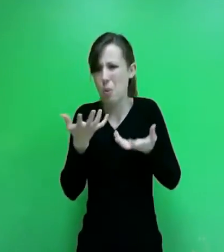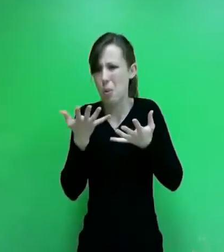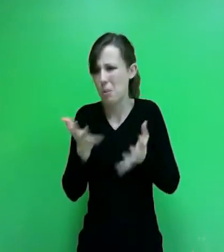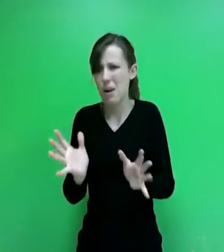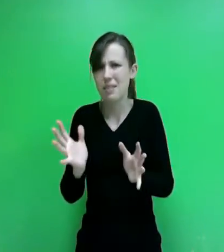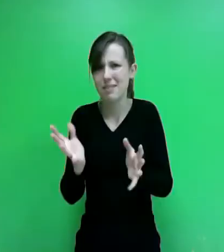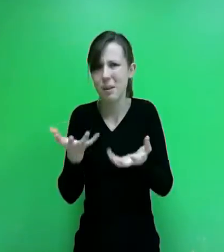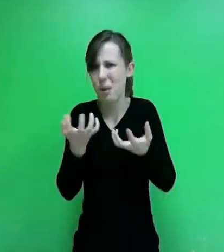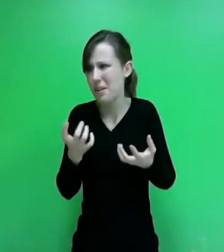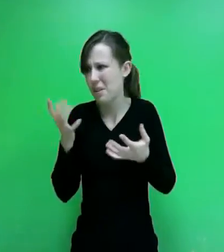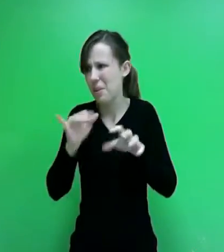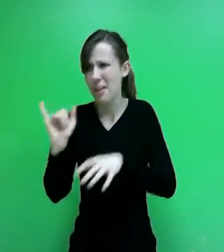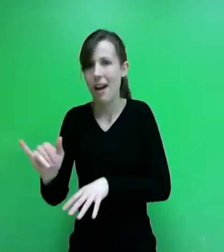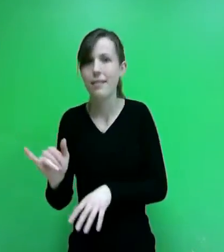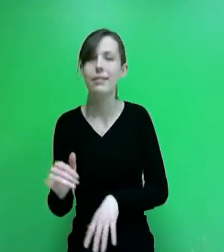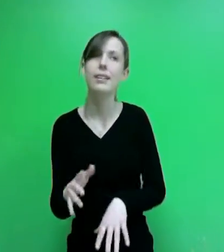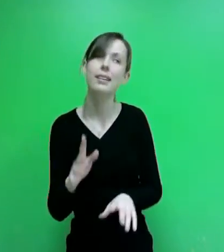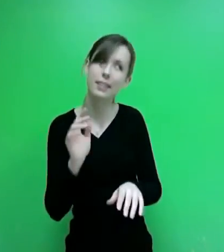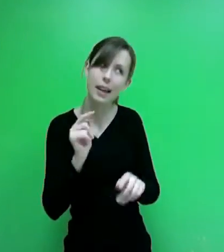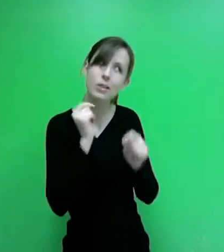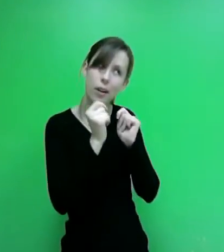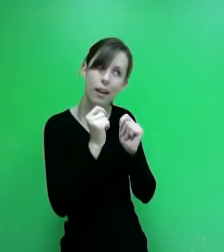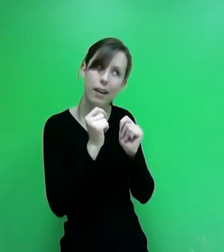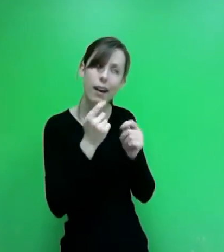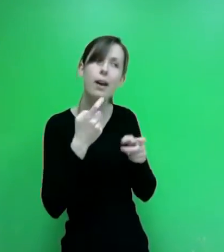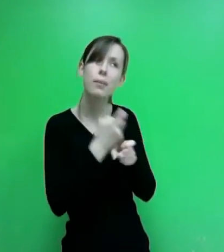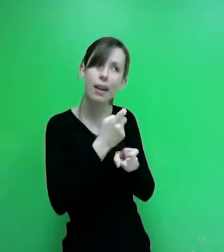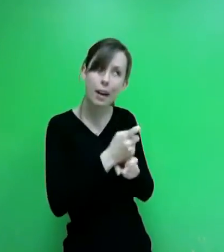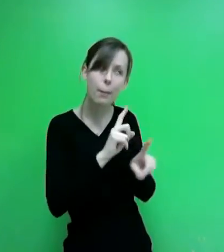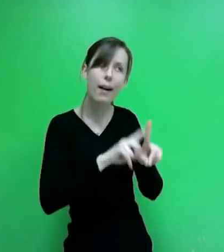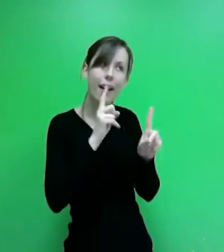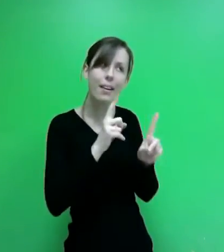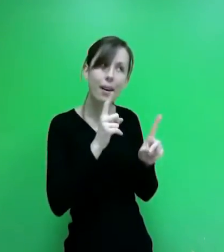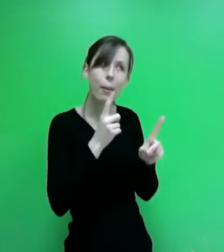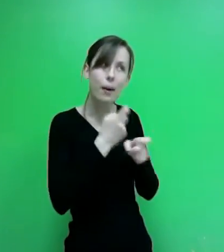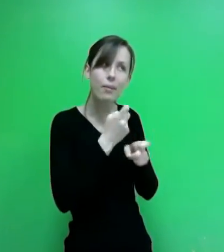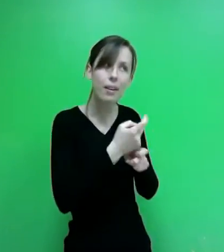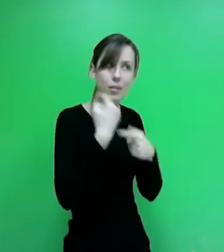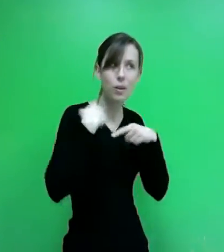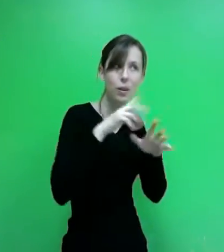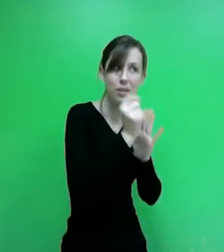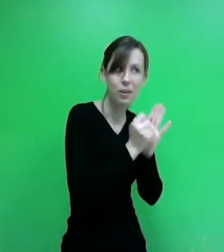I'm kidding, but I had to make fun of you at some point during these since I'm not doing these in front of the class anymore.